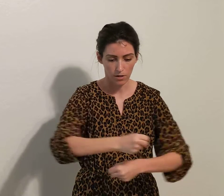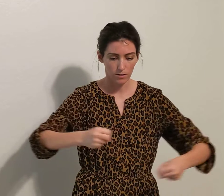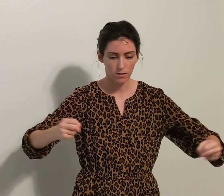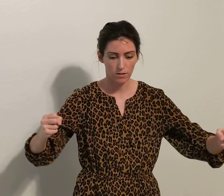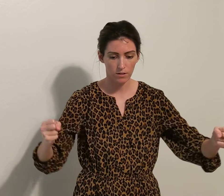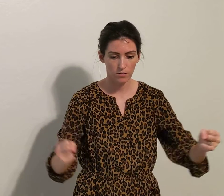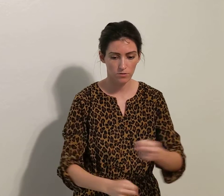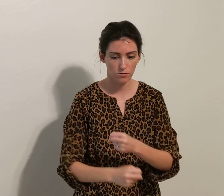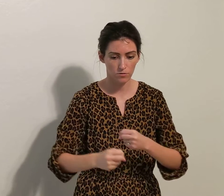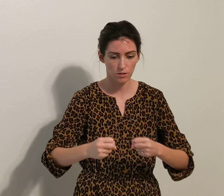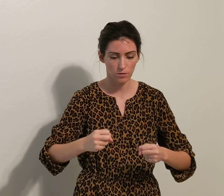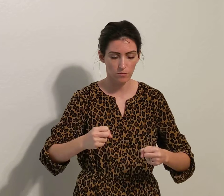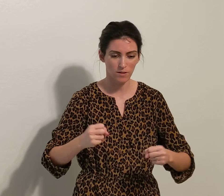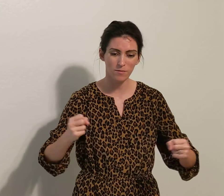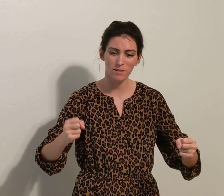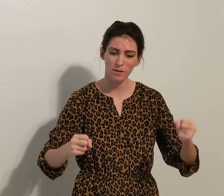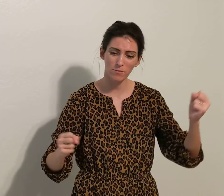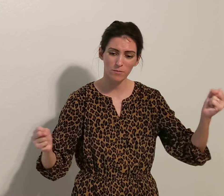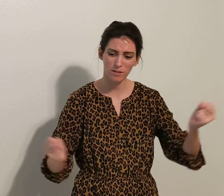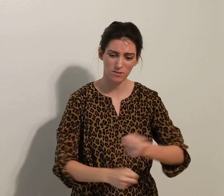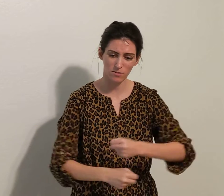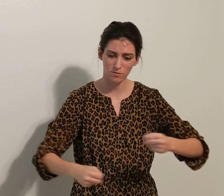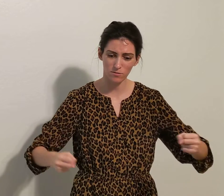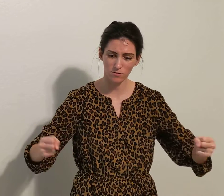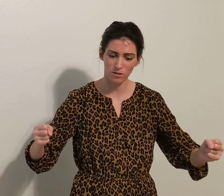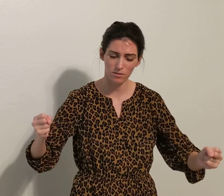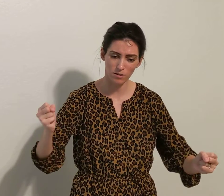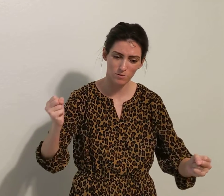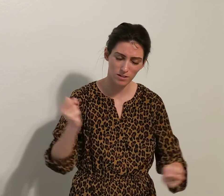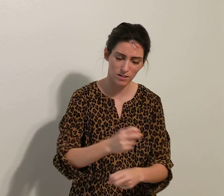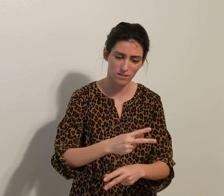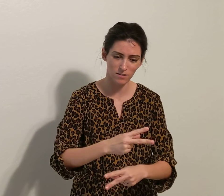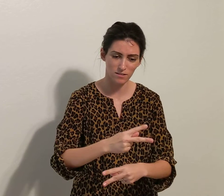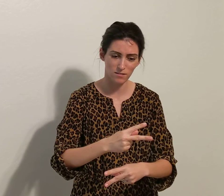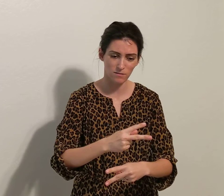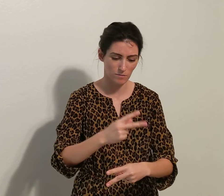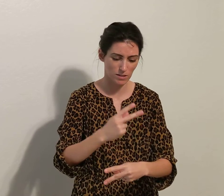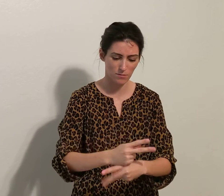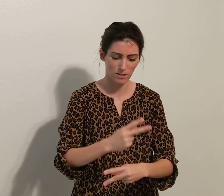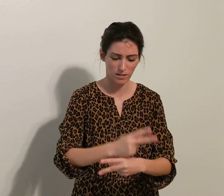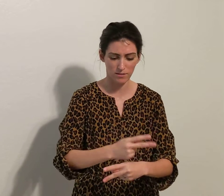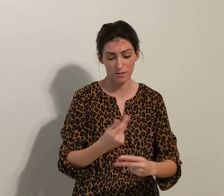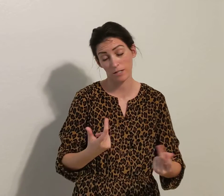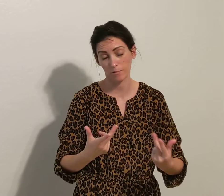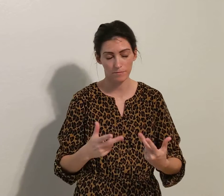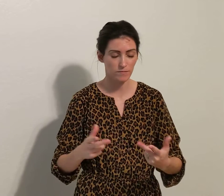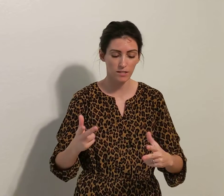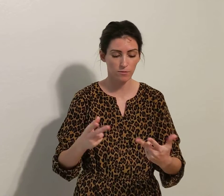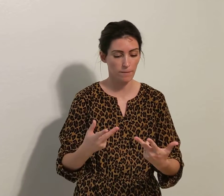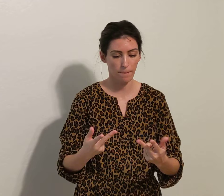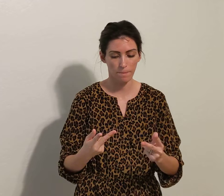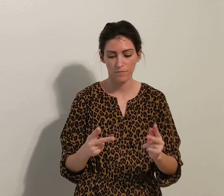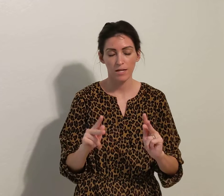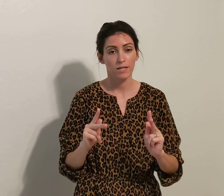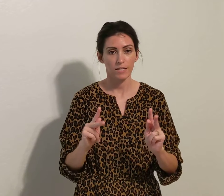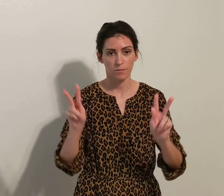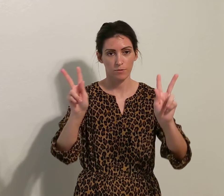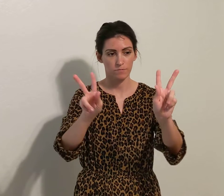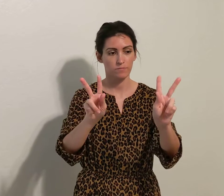fought to keep. Maybe it might be better to do your non-dominant hand because then the dominant hand's on the top. Either way, keep.